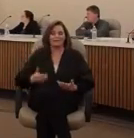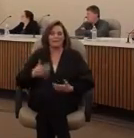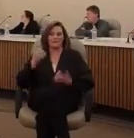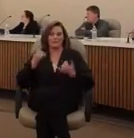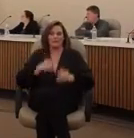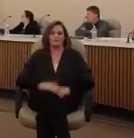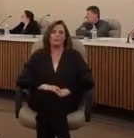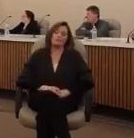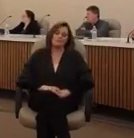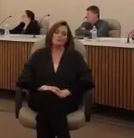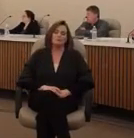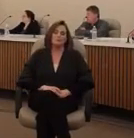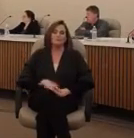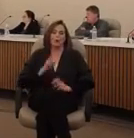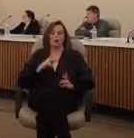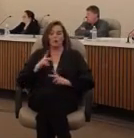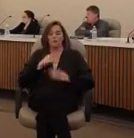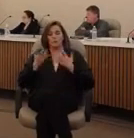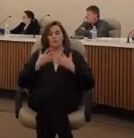to the plans. Great.